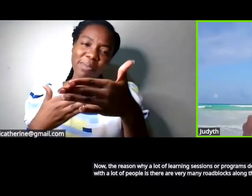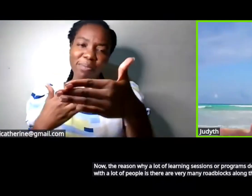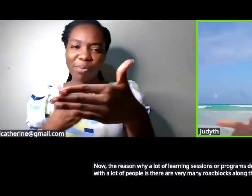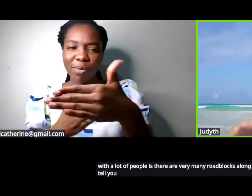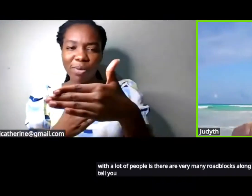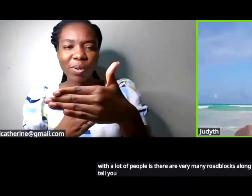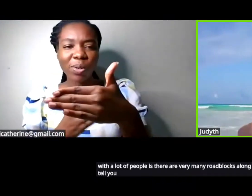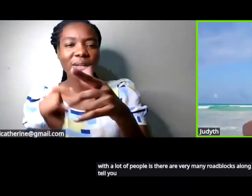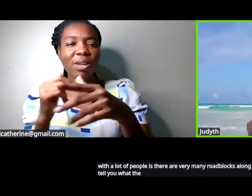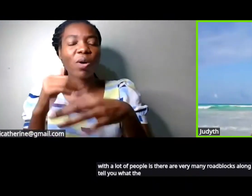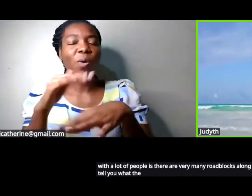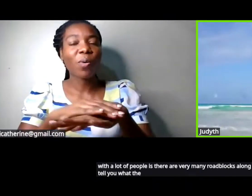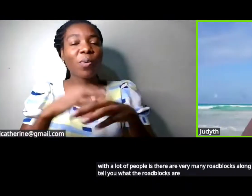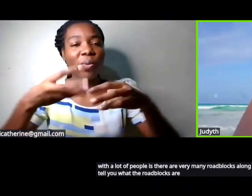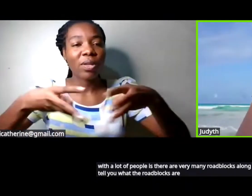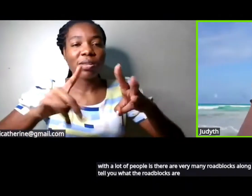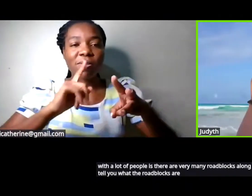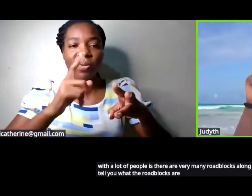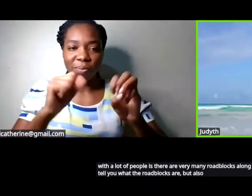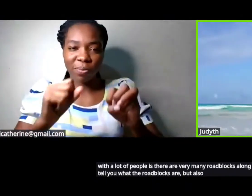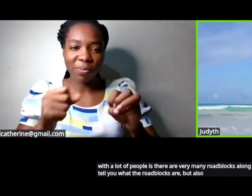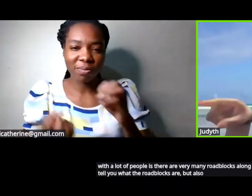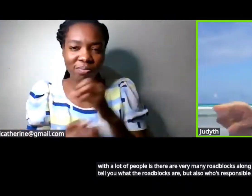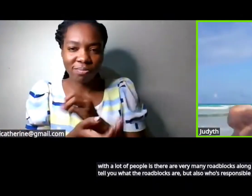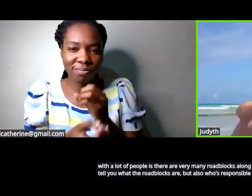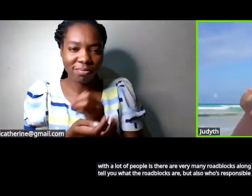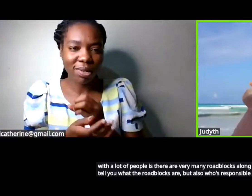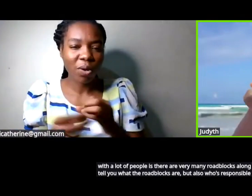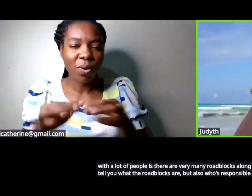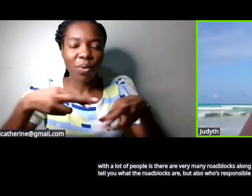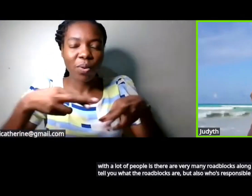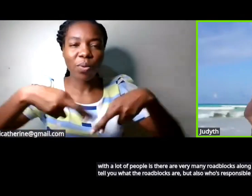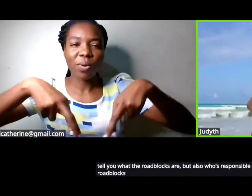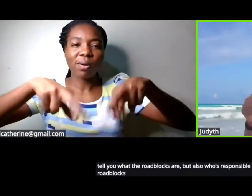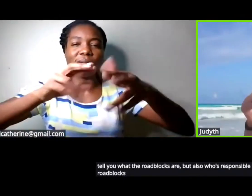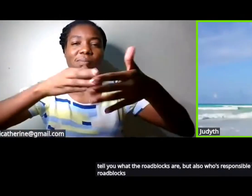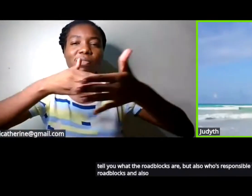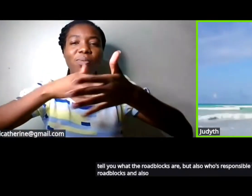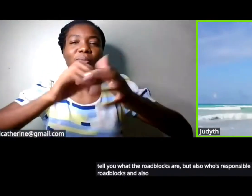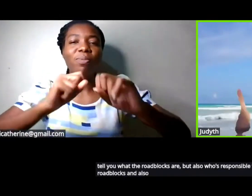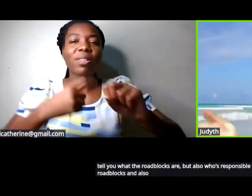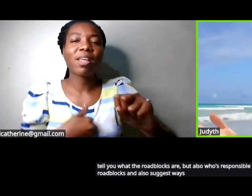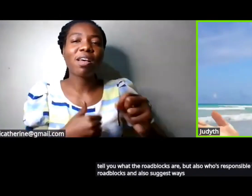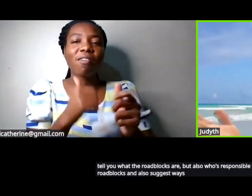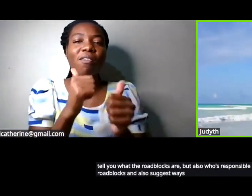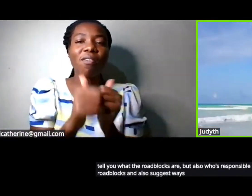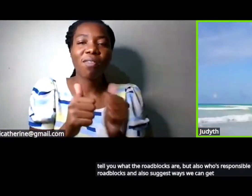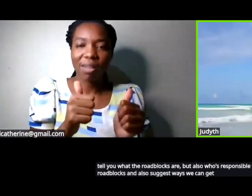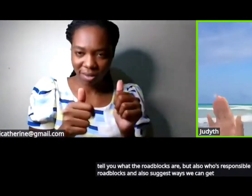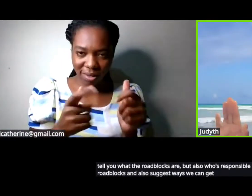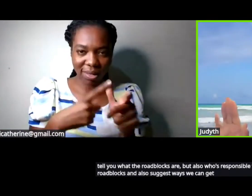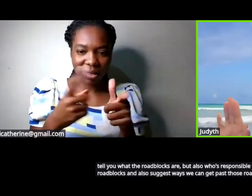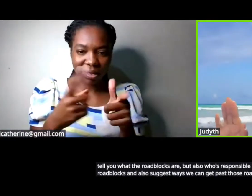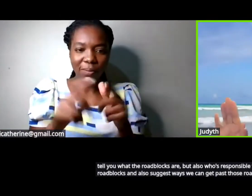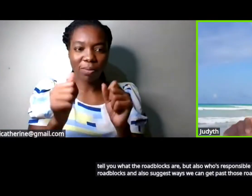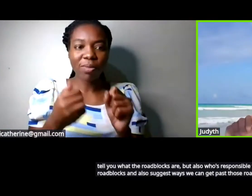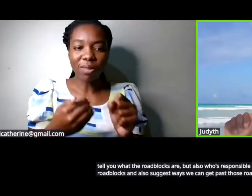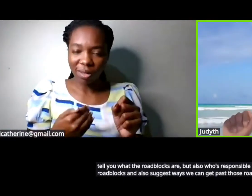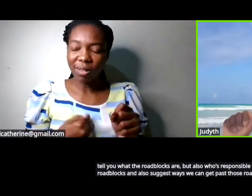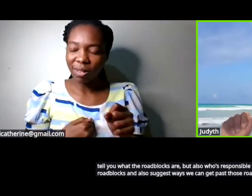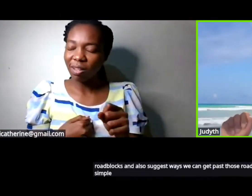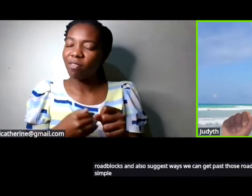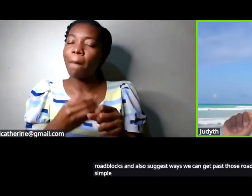the roadblocks are, but also who's responsible for the different roadblocks, and also suggest ways we can get past those roadblocks. It's a very simple